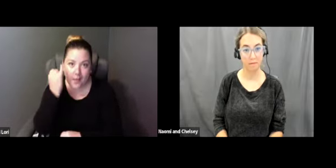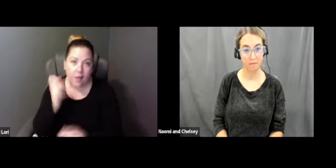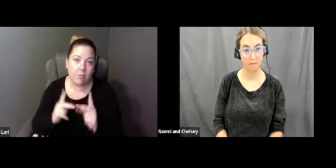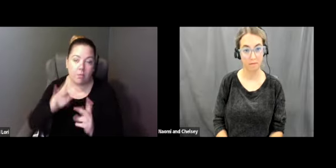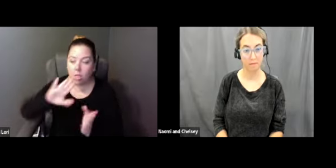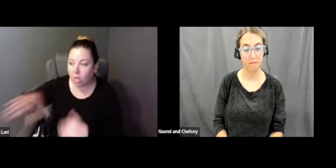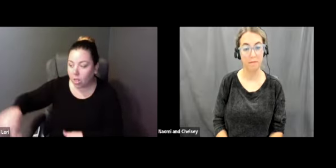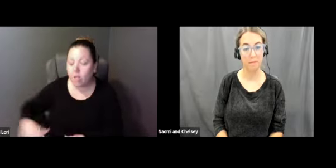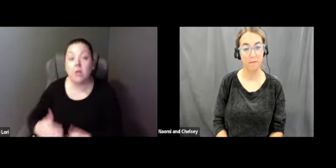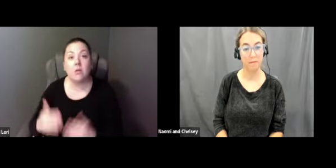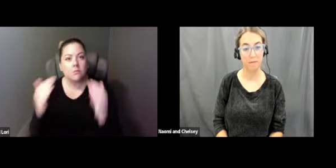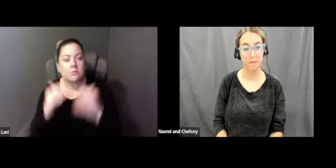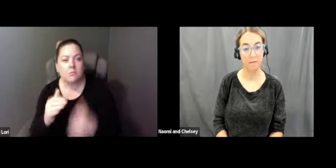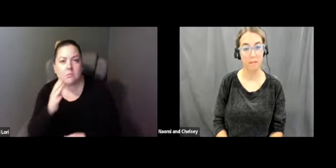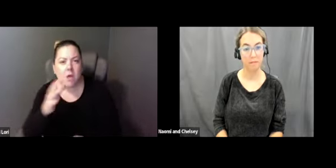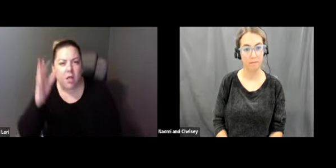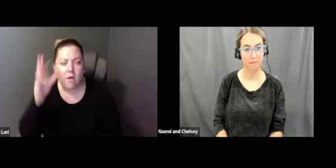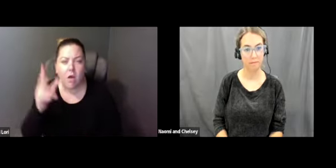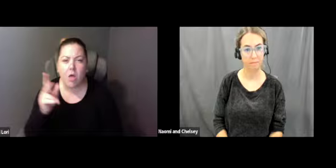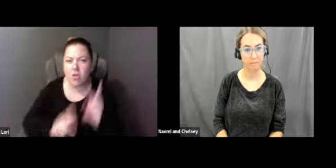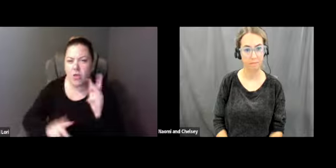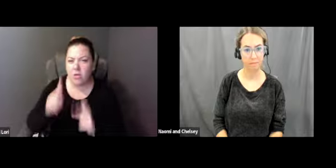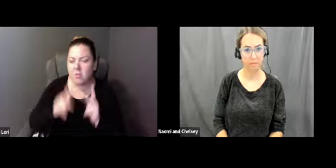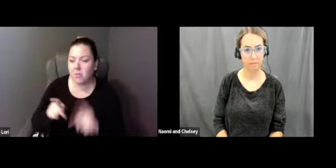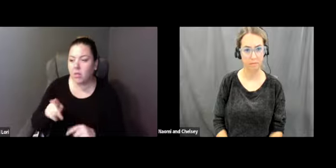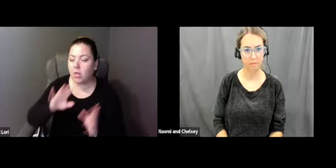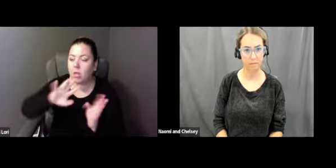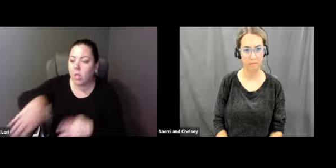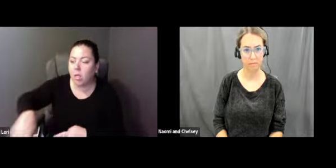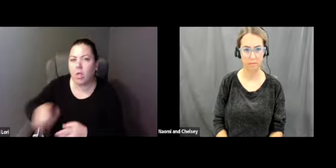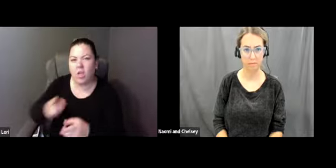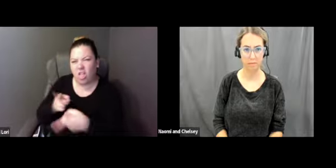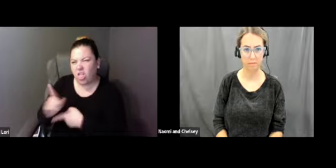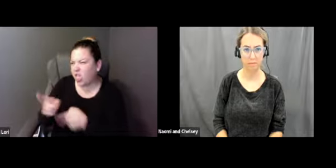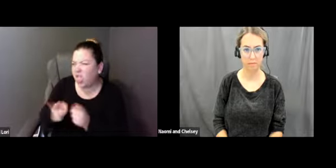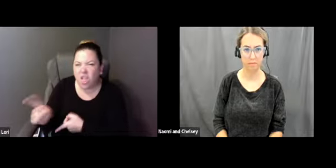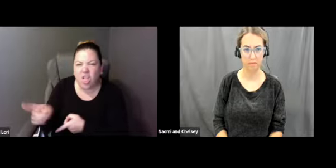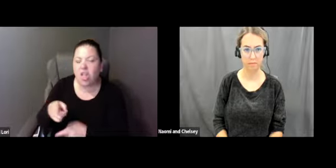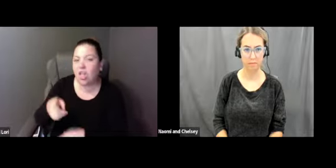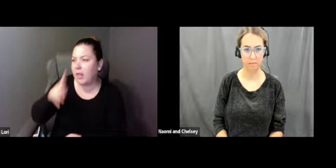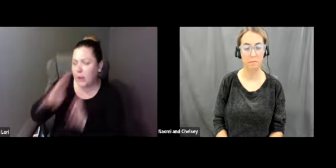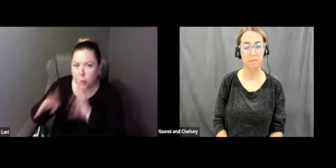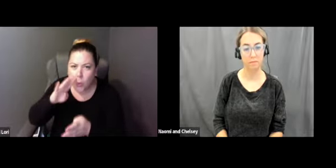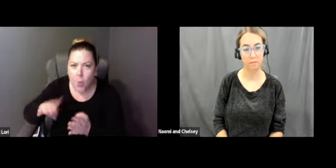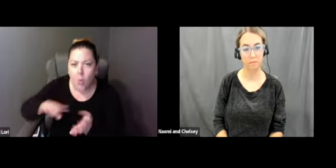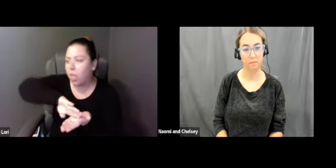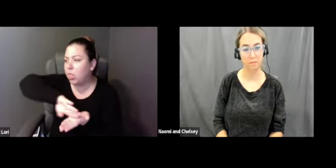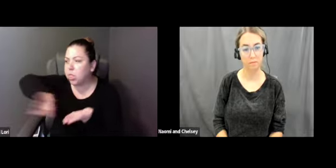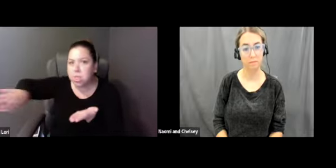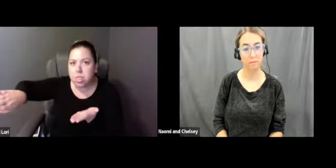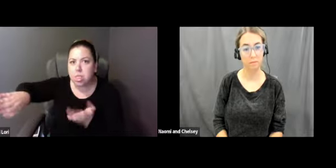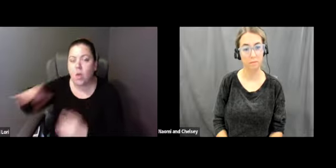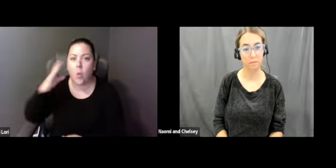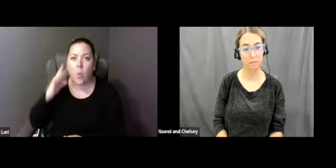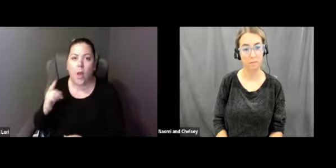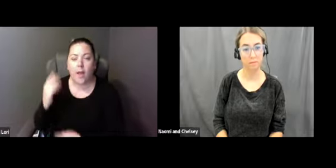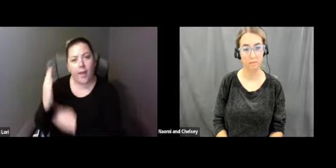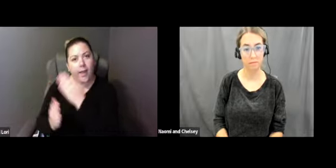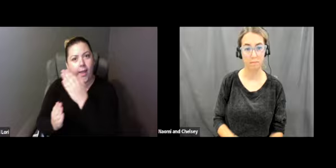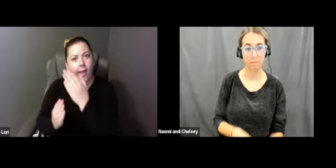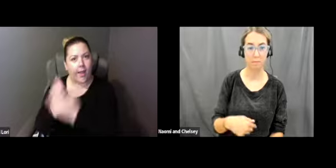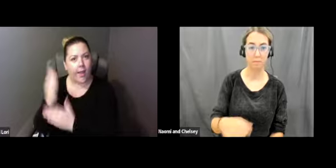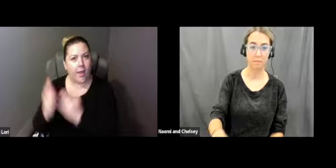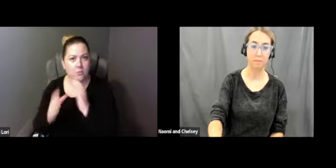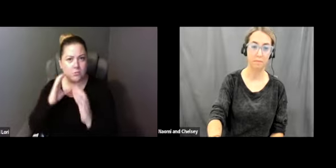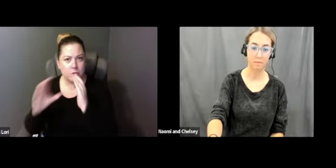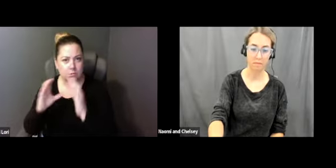and made fun of and pointed out in society because they were using their hands to communicate. But I didn't have an accent and